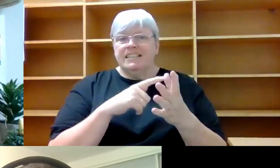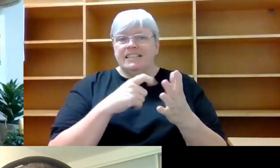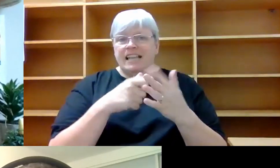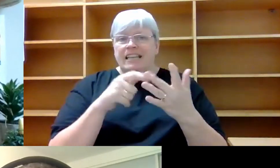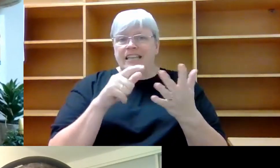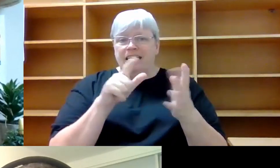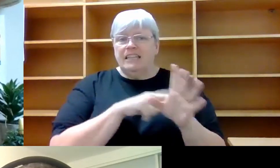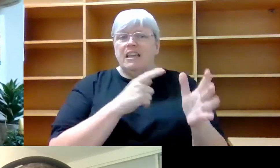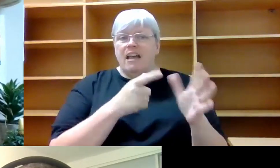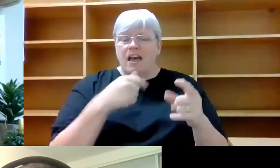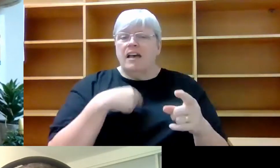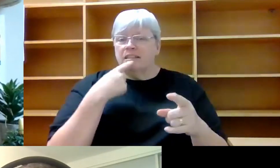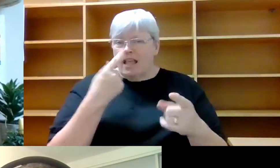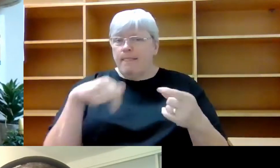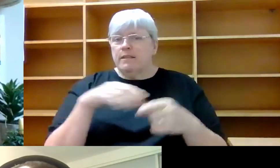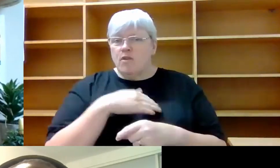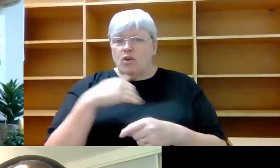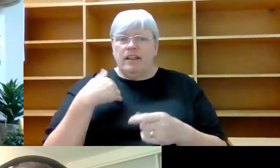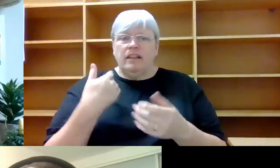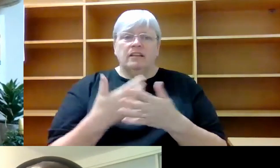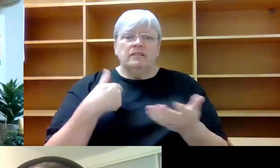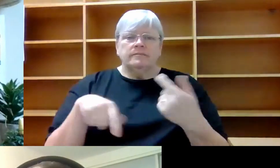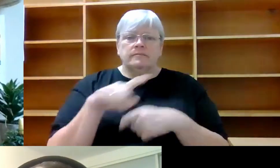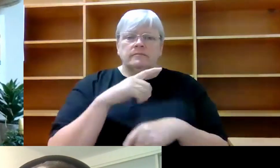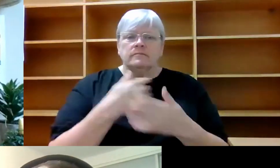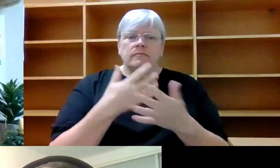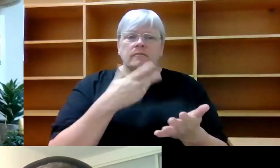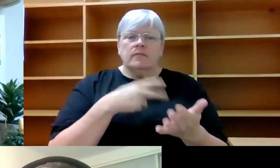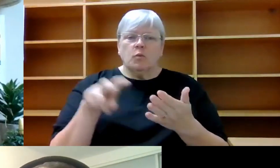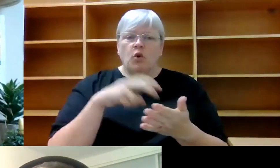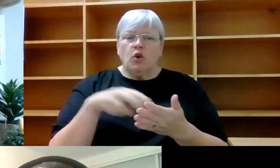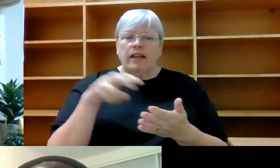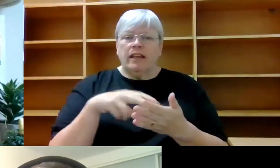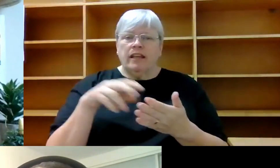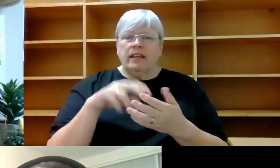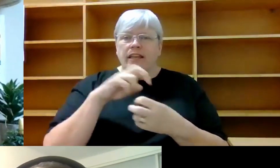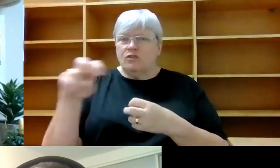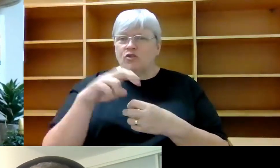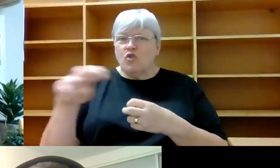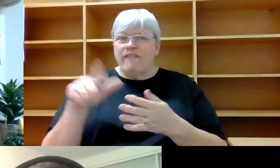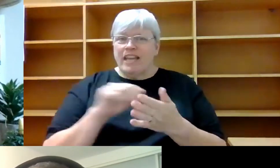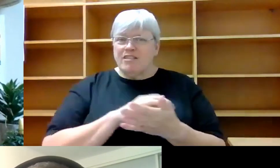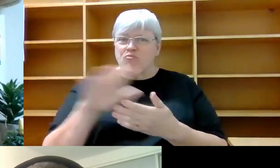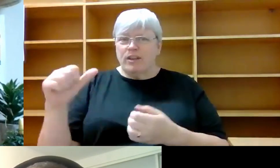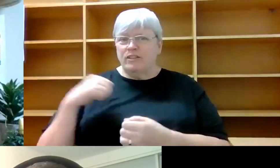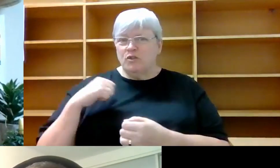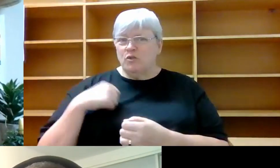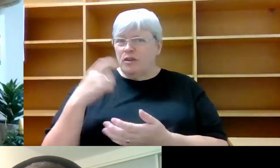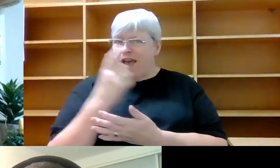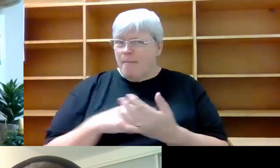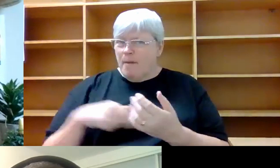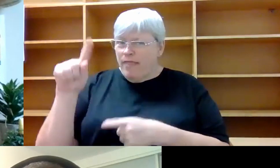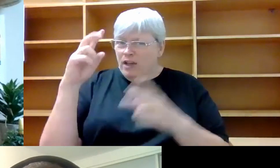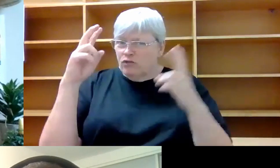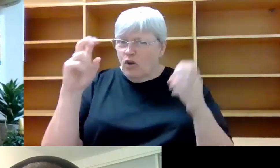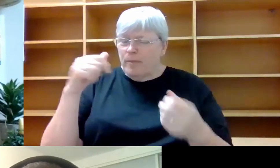you are going to be doing a walking tour of Edinburgh quite soon. Yes, I am, yeah. On this sort of topic. So Nicola asks, would you be